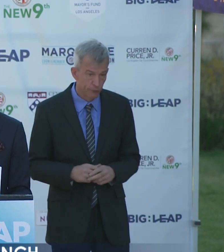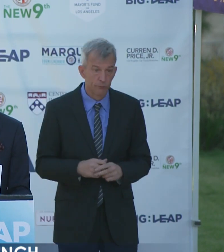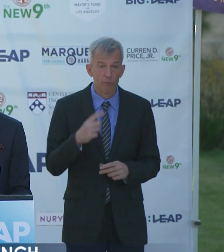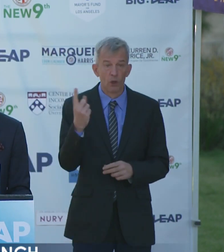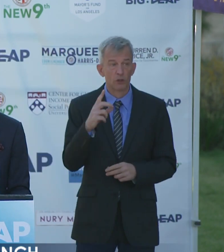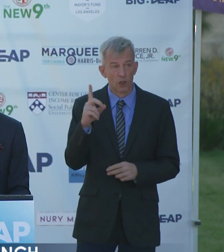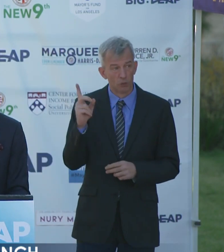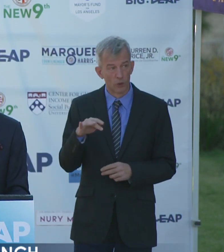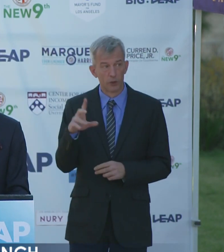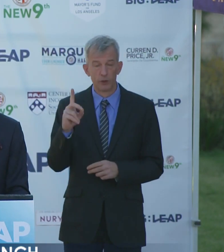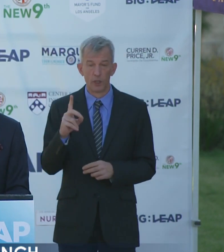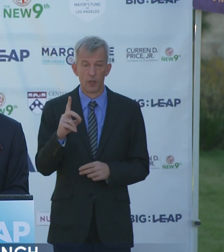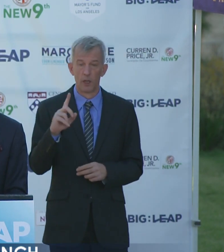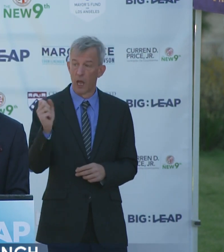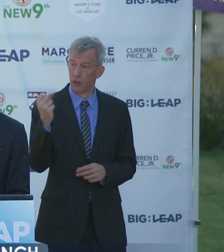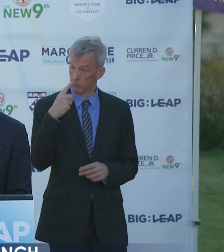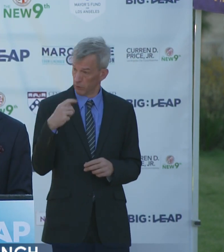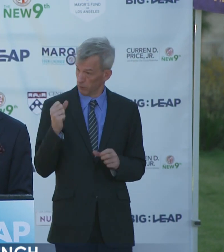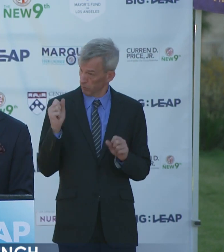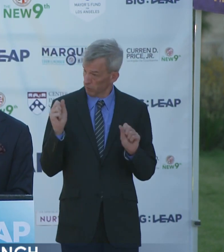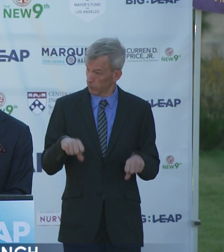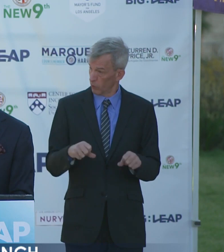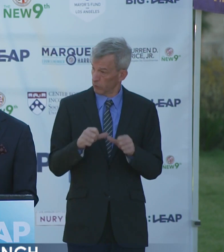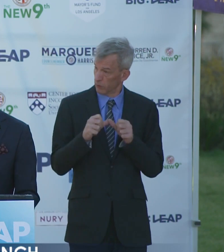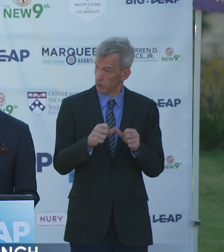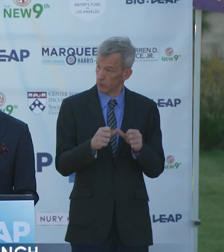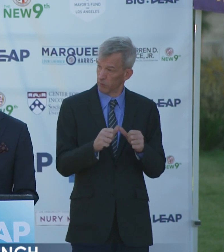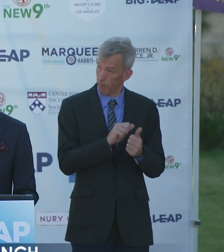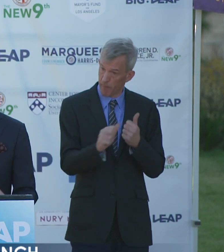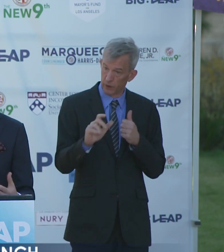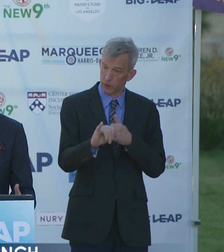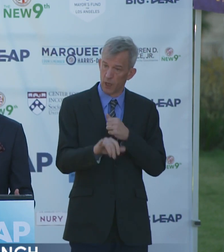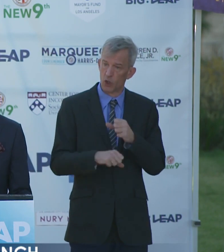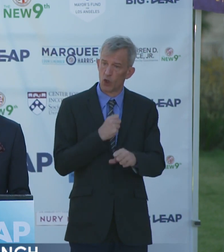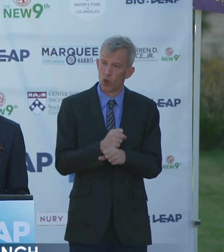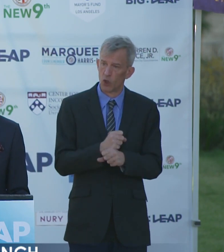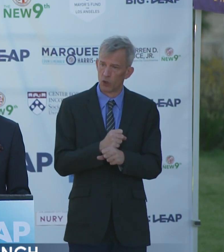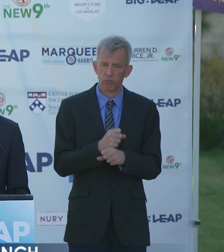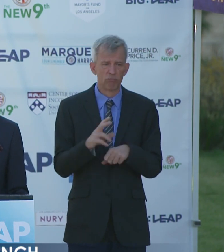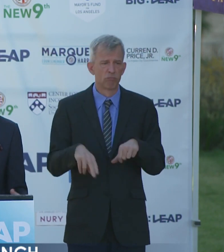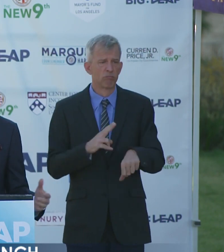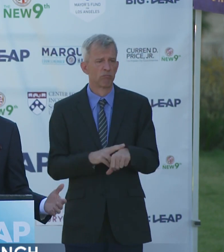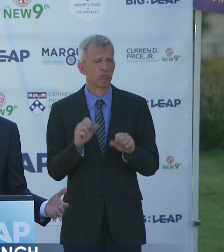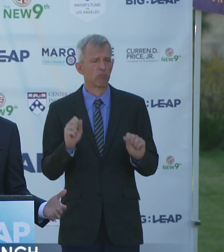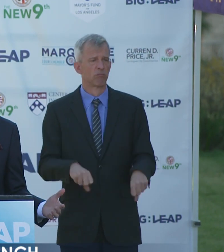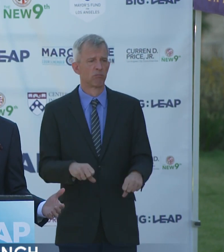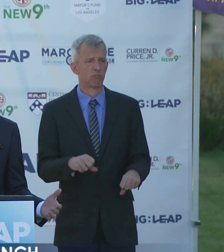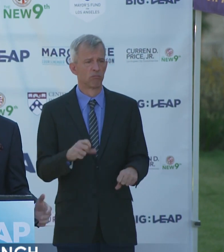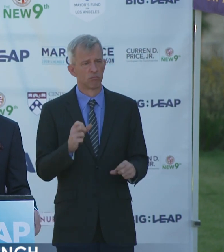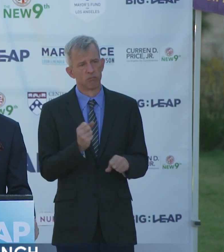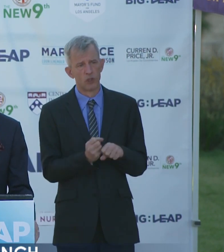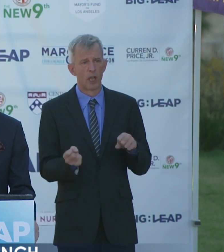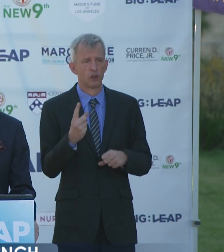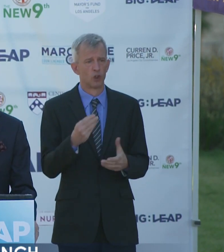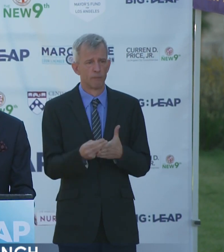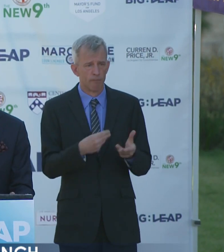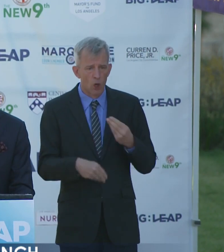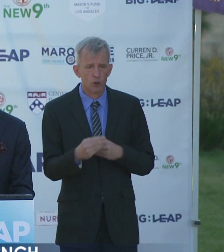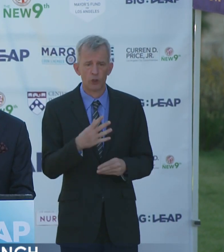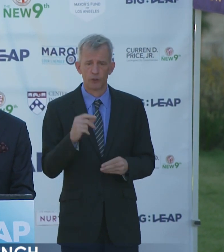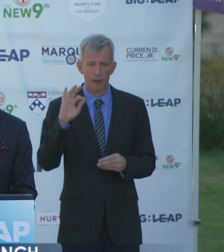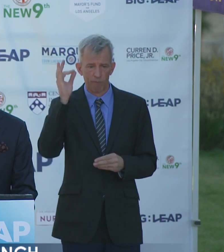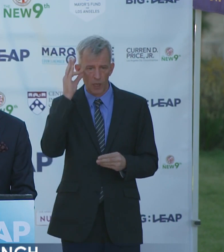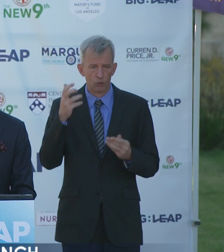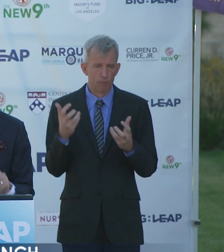yesterday, could it continue beyond that year? Of course. That'll be a decision in our next year's budget and looking at our federal partnership as well. But all